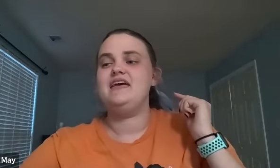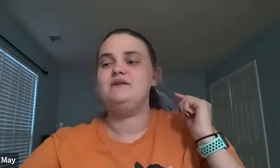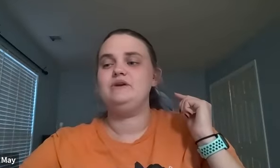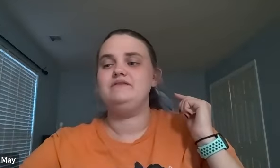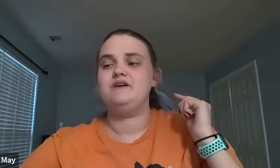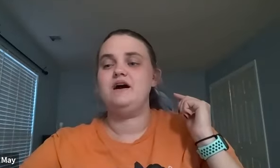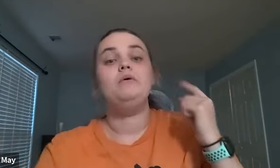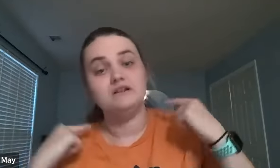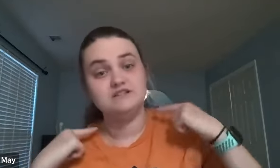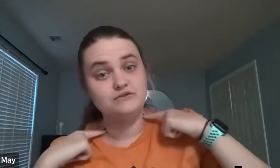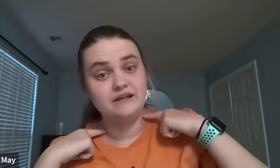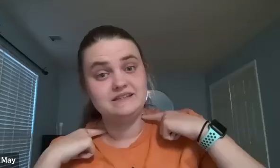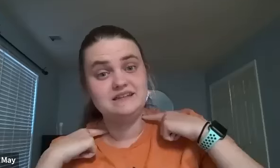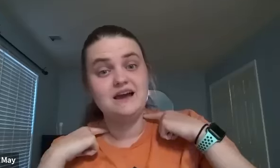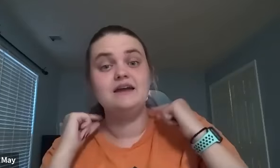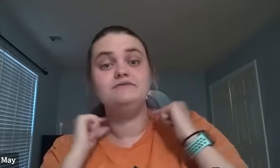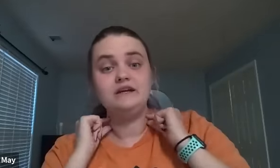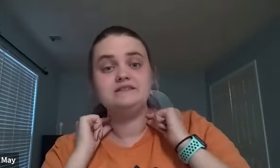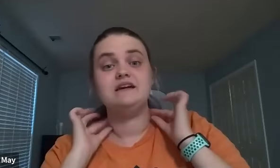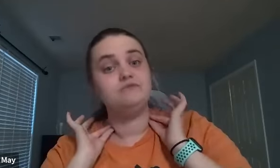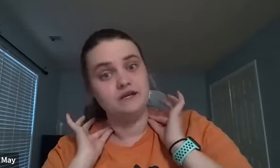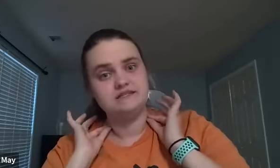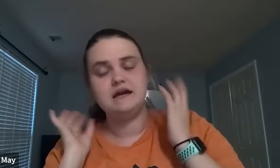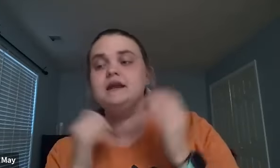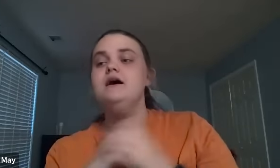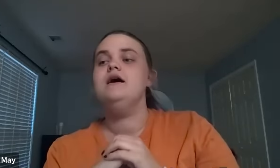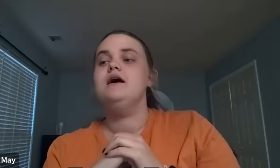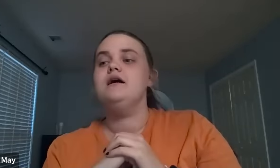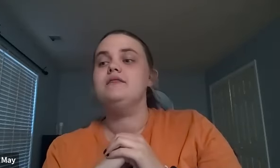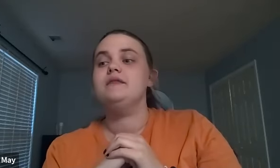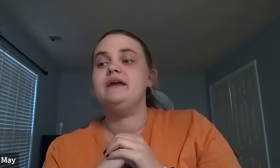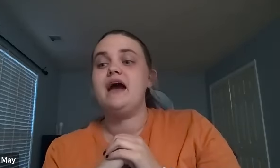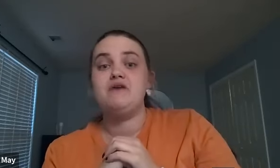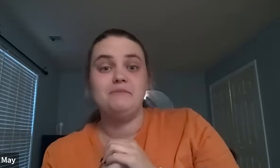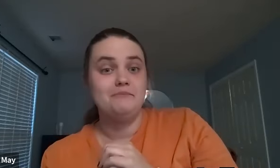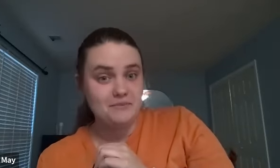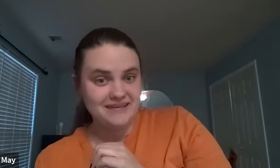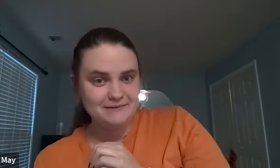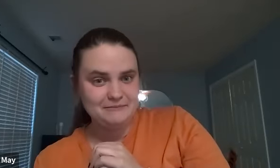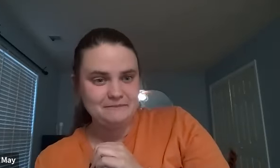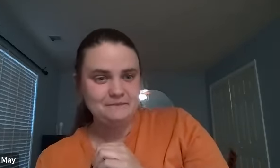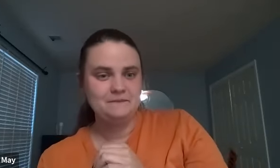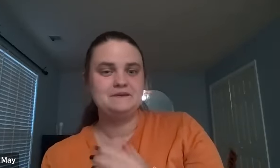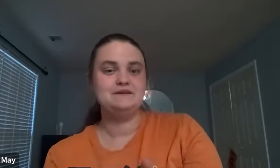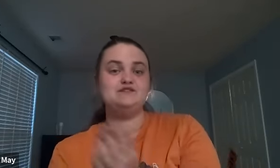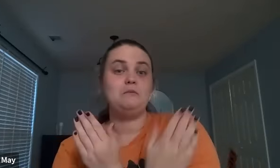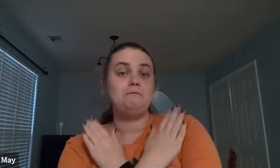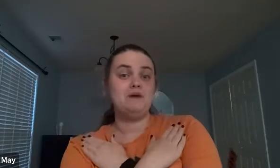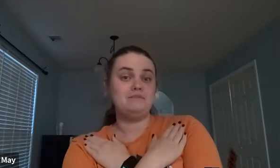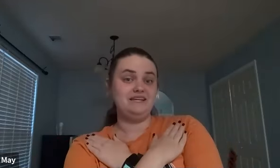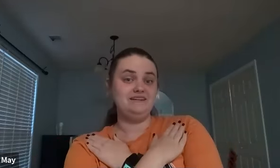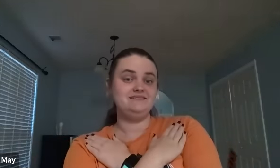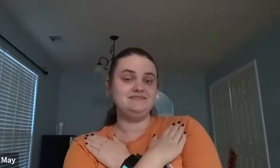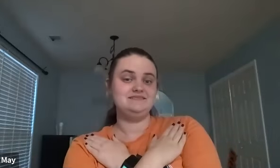Then we've got, well, also Frankenstein, Frankenstein, Frankenstein. Then we have mummy. So mummy.